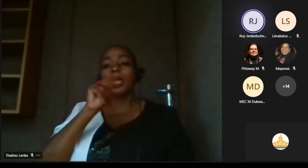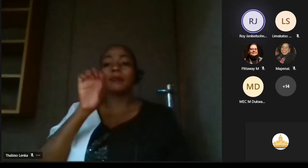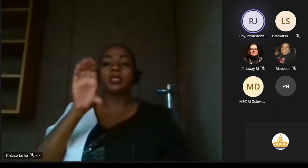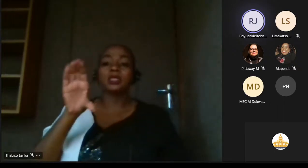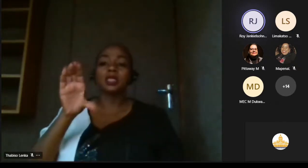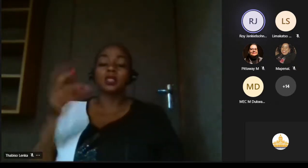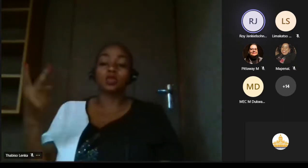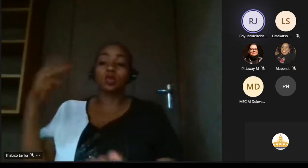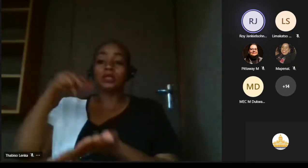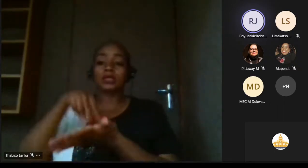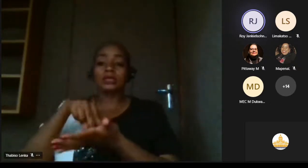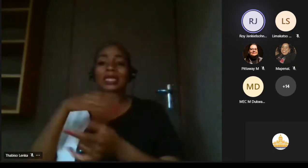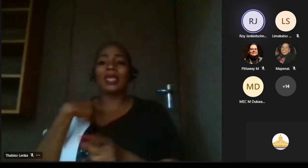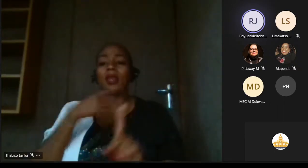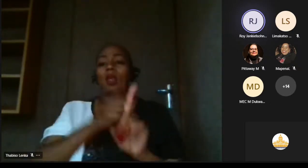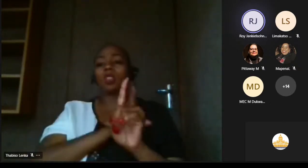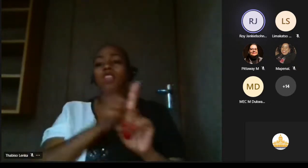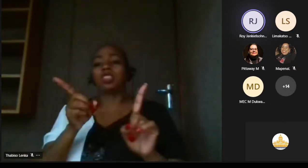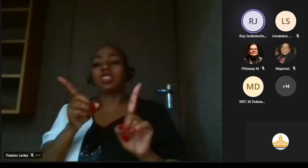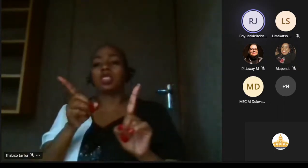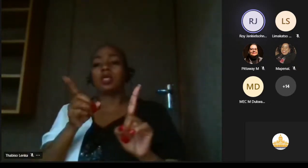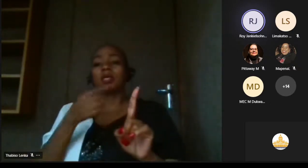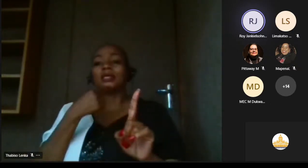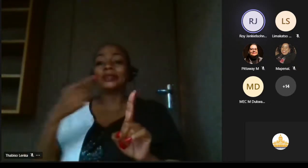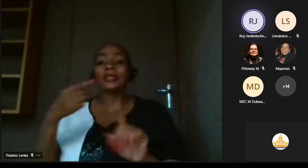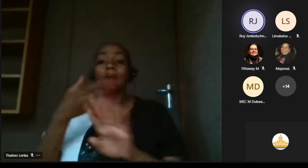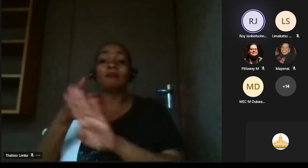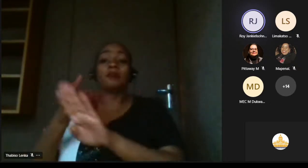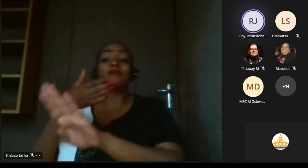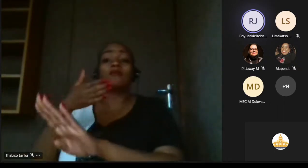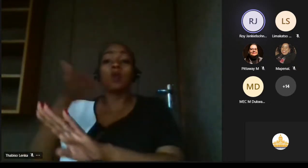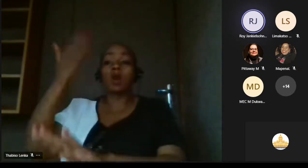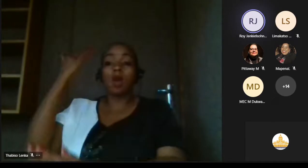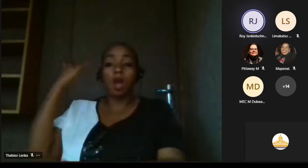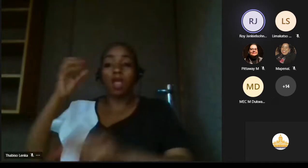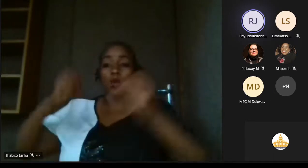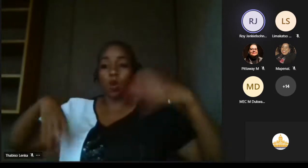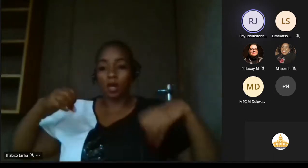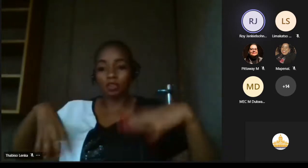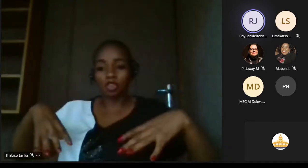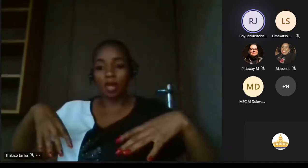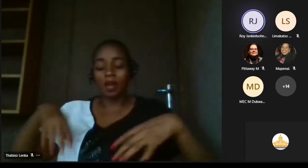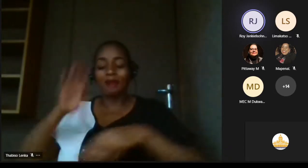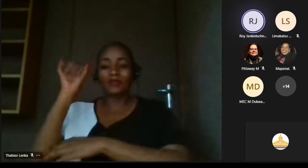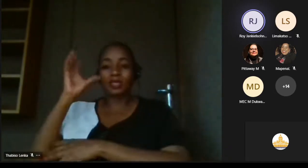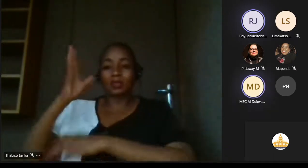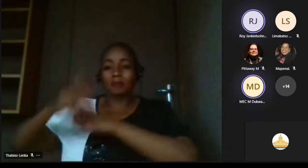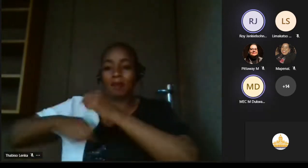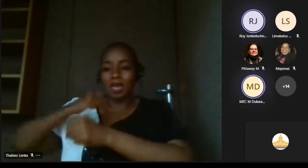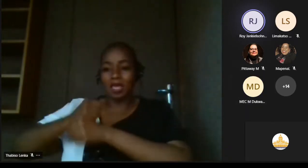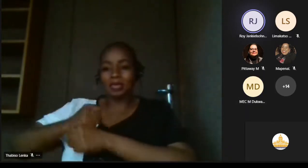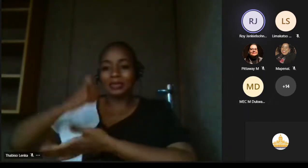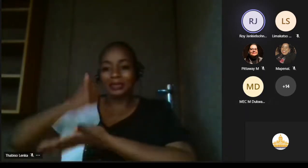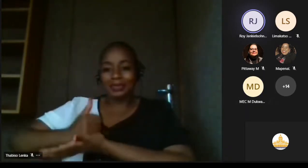stand here and mislead the House when he sat in a cabinet that was central to the corruption in the Free State for many years.